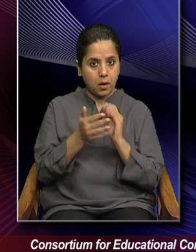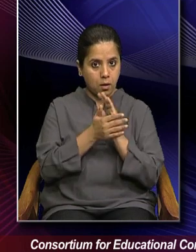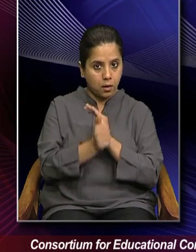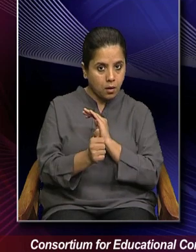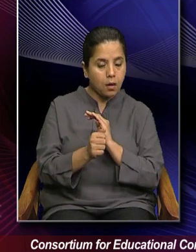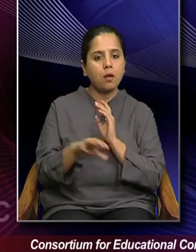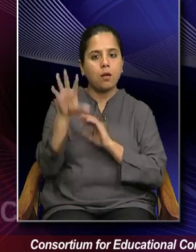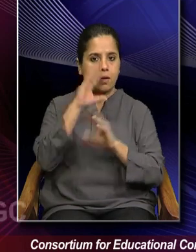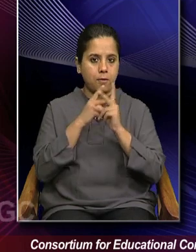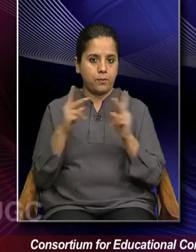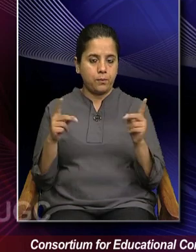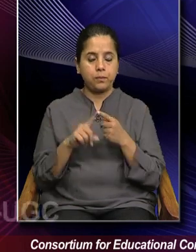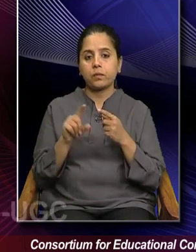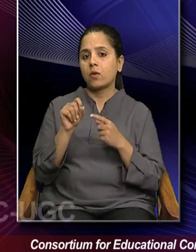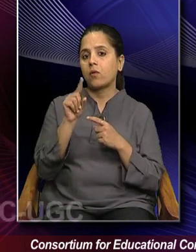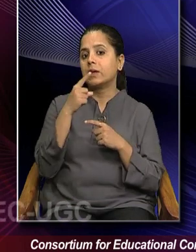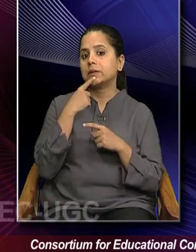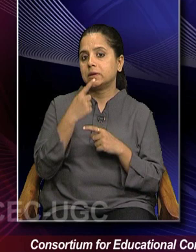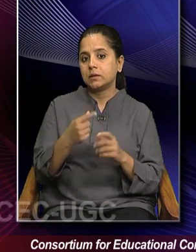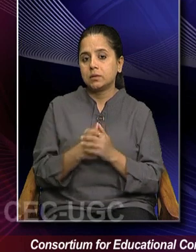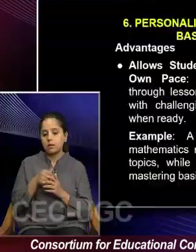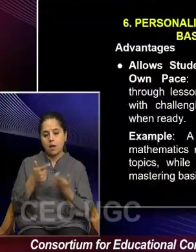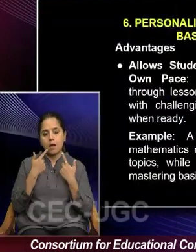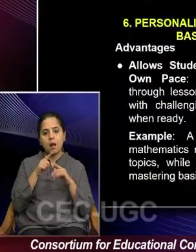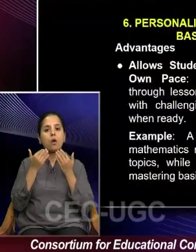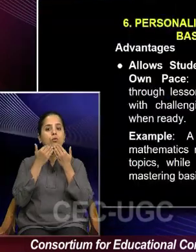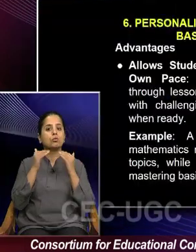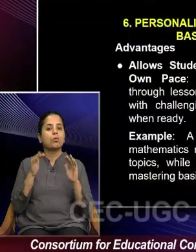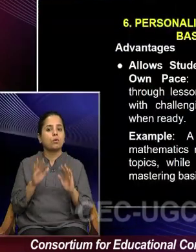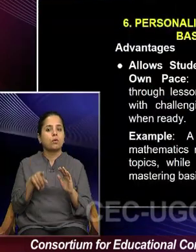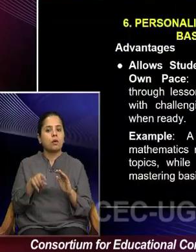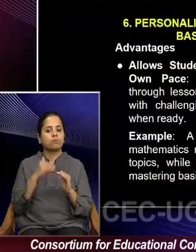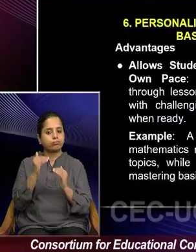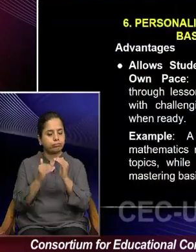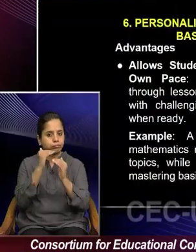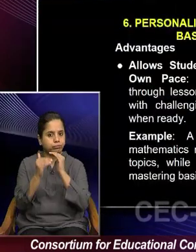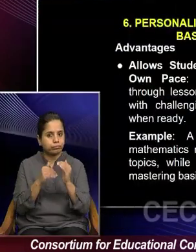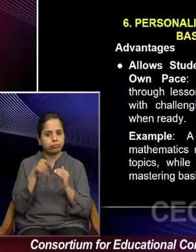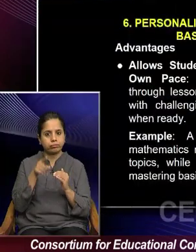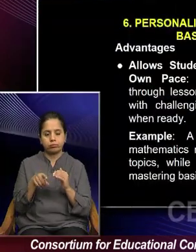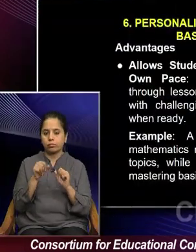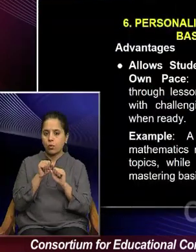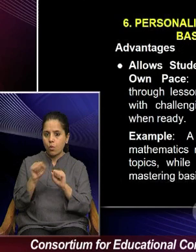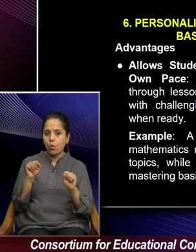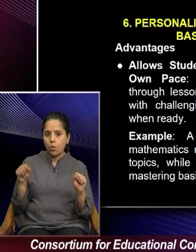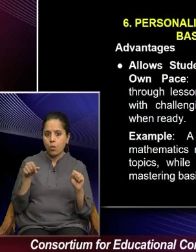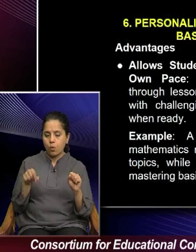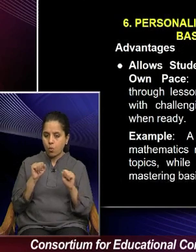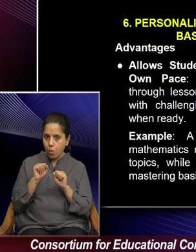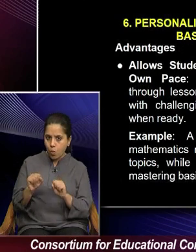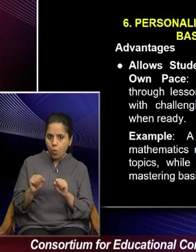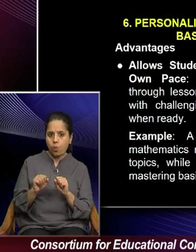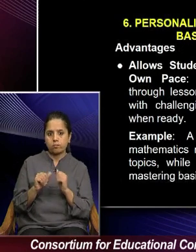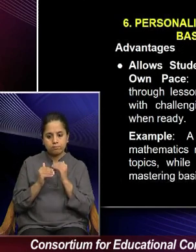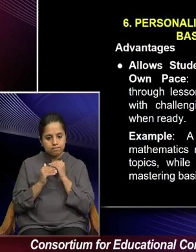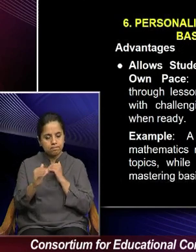learning. The first is, it allows the student to progress at their own